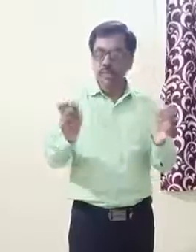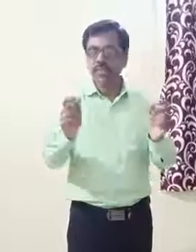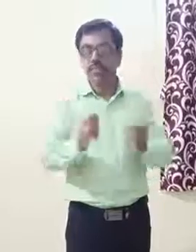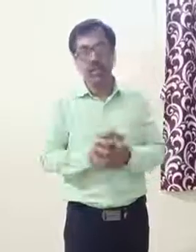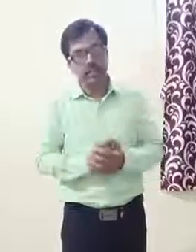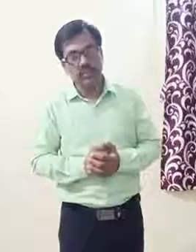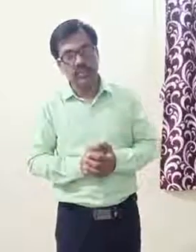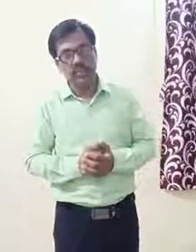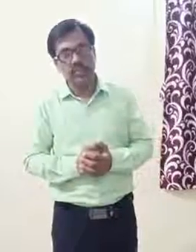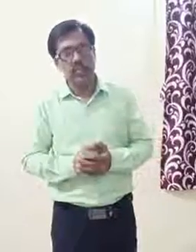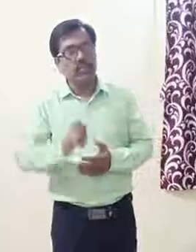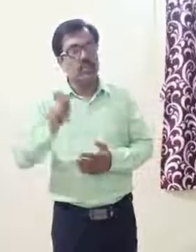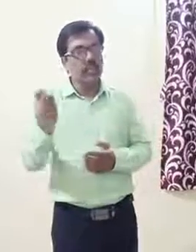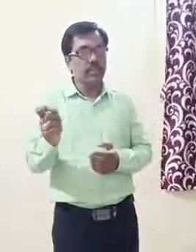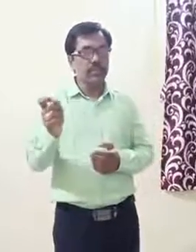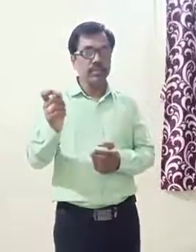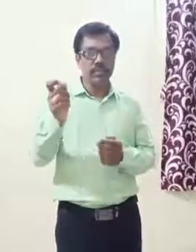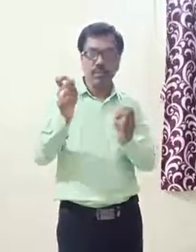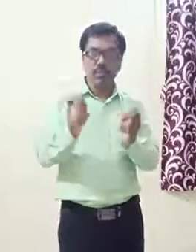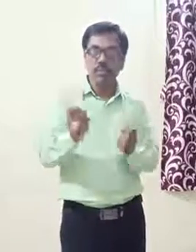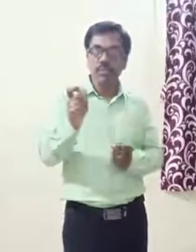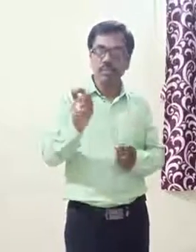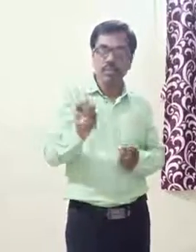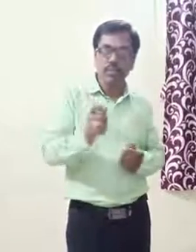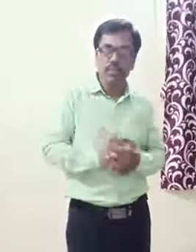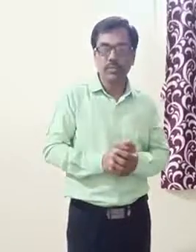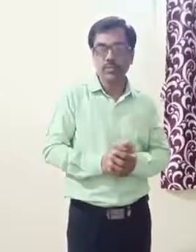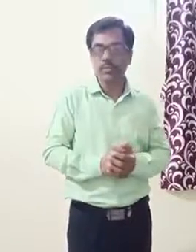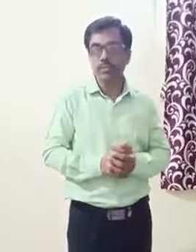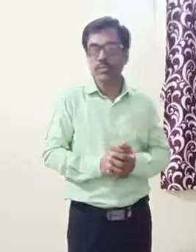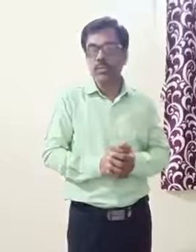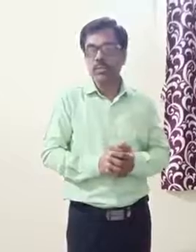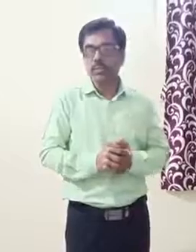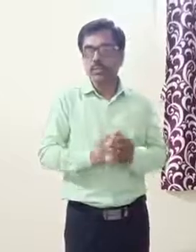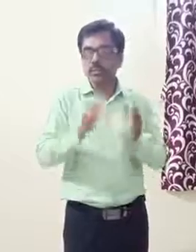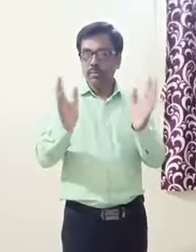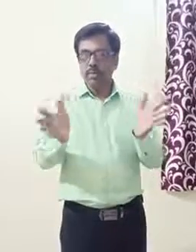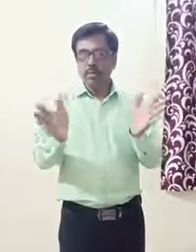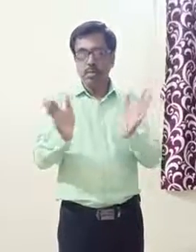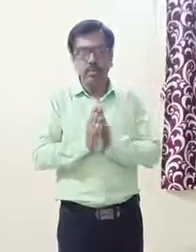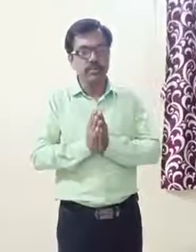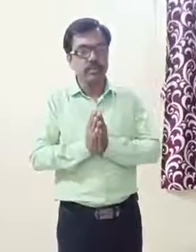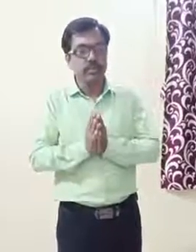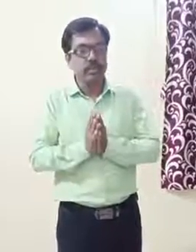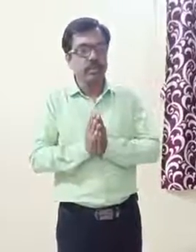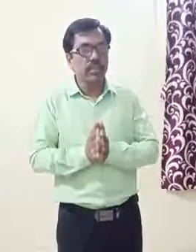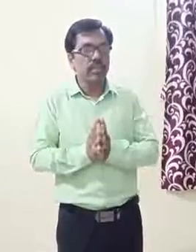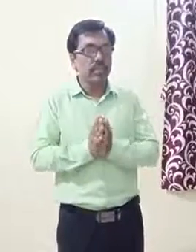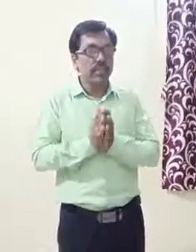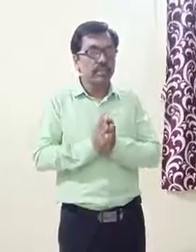middle classes, they started forming the Jacobin clubs. You remember all that in 9th standard